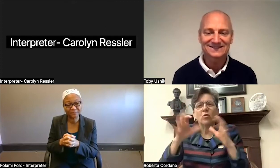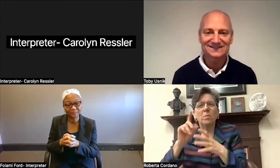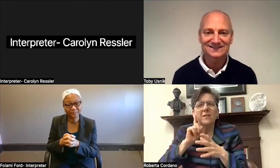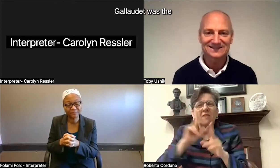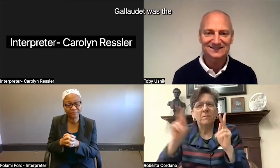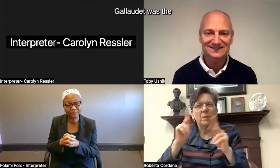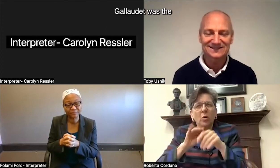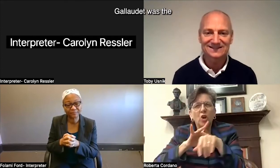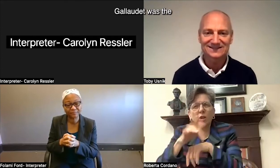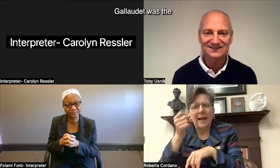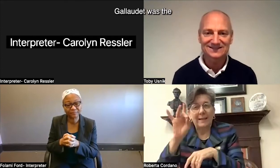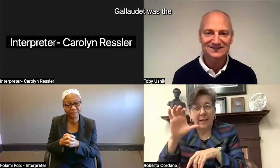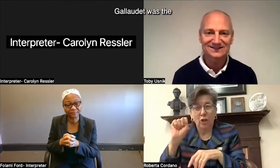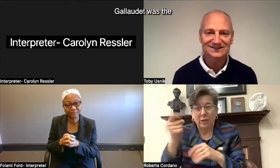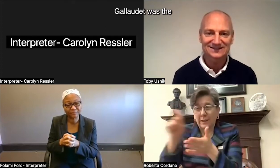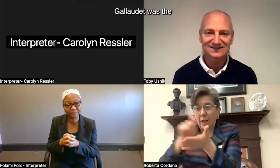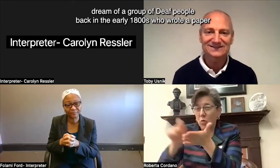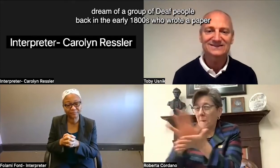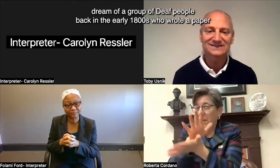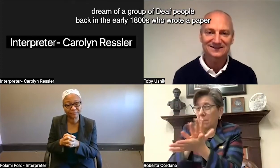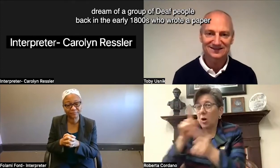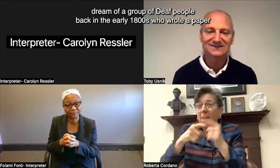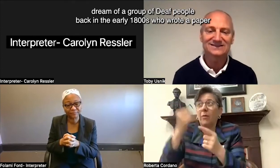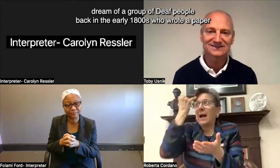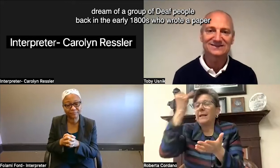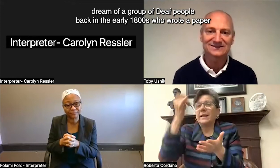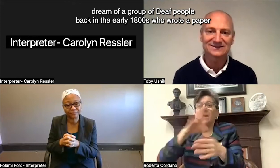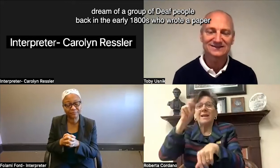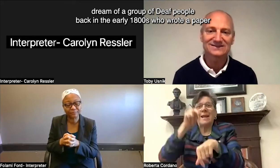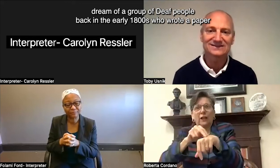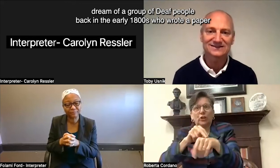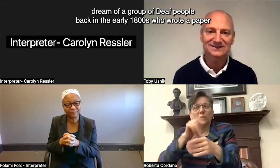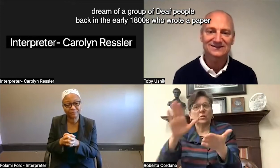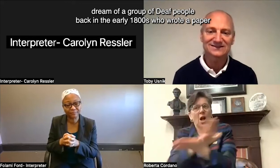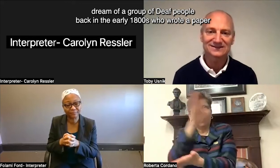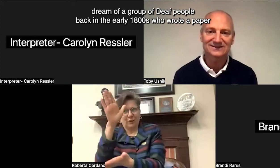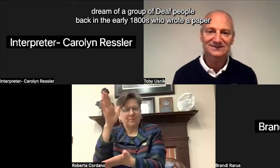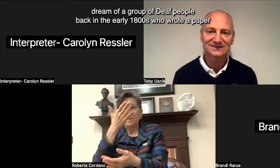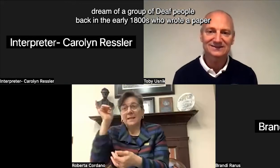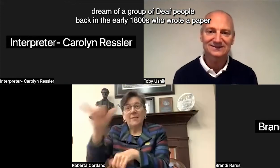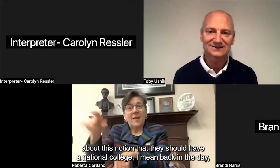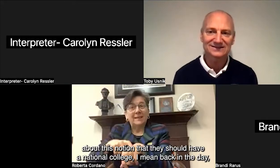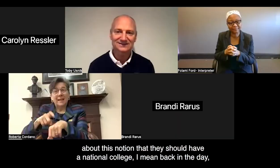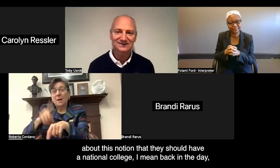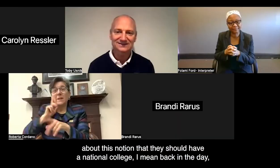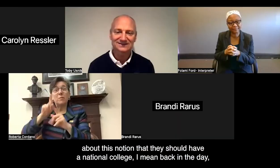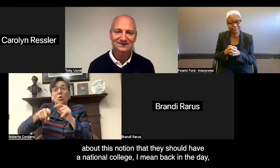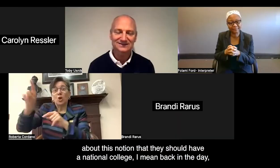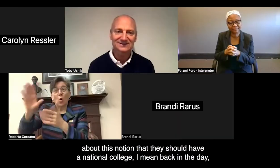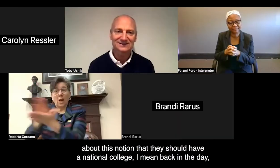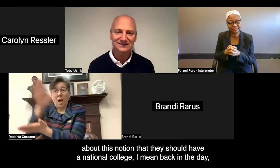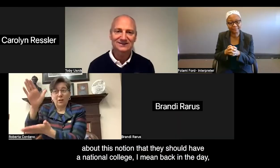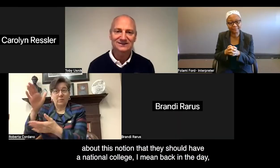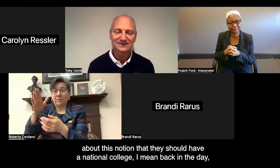Gallaudet was the dream of a group of deaf people back in the early 1800s who wrote a paper about this notion that they should have a national